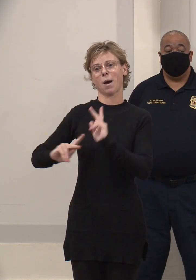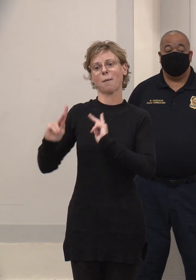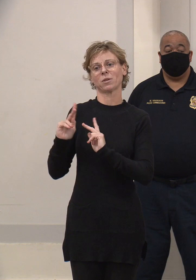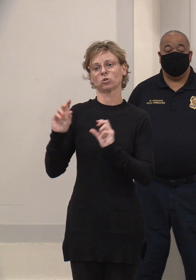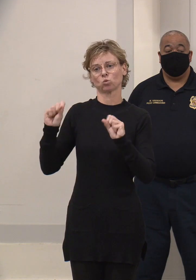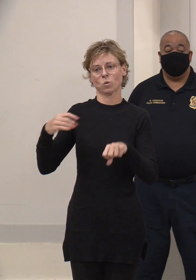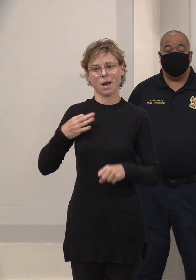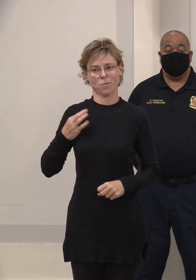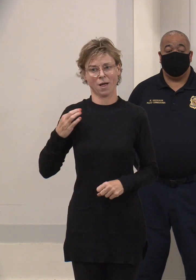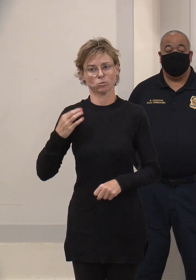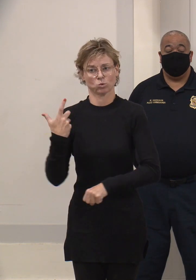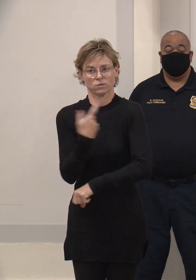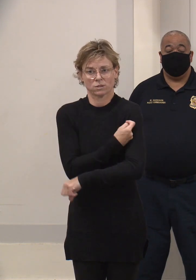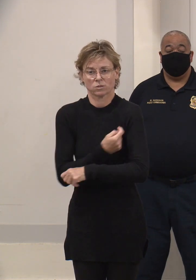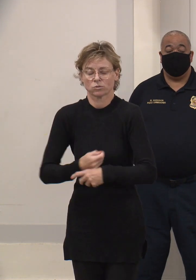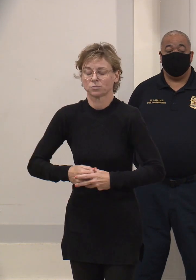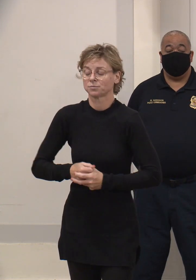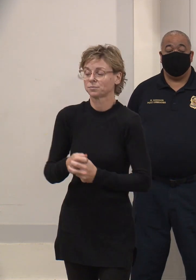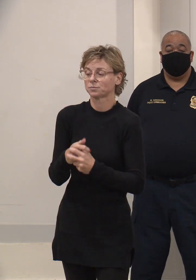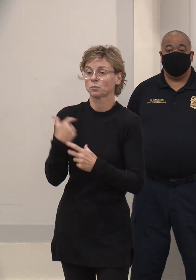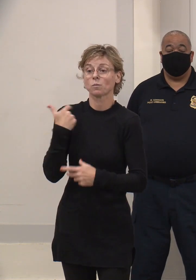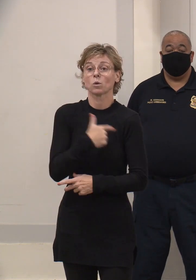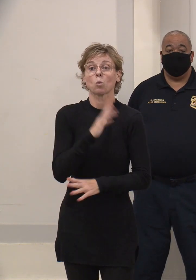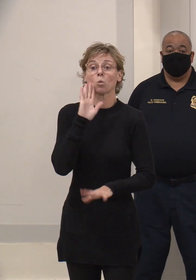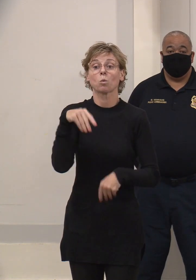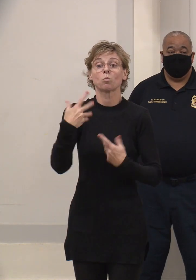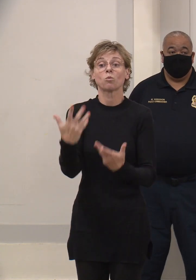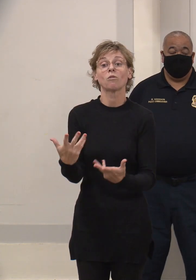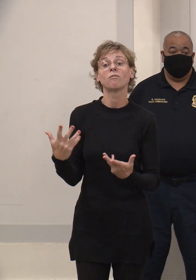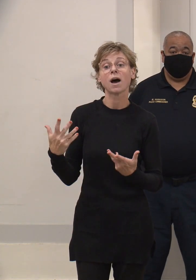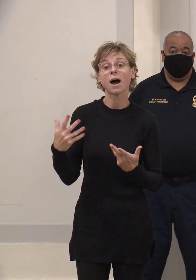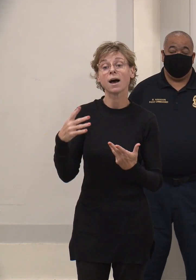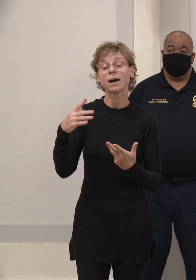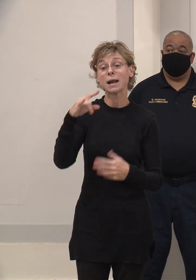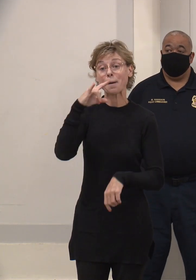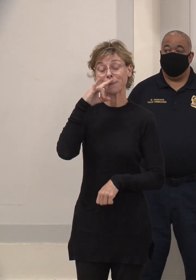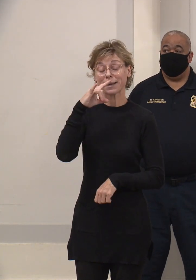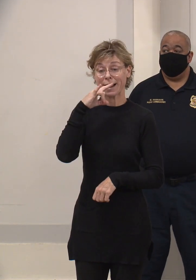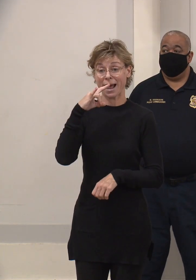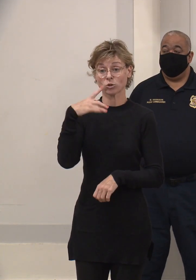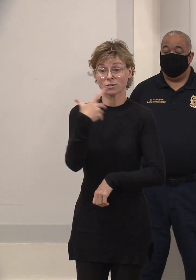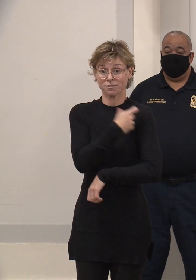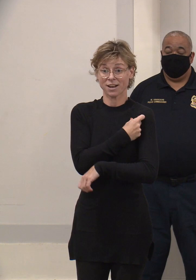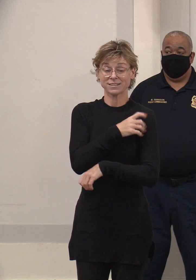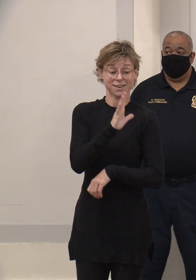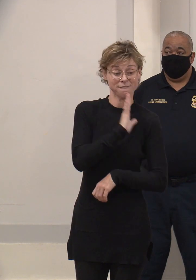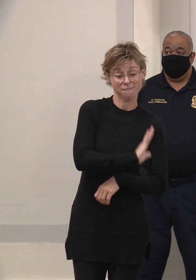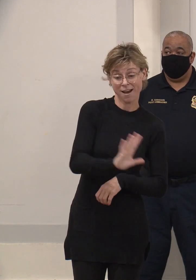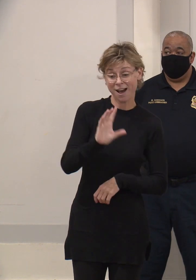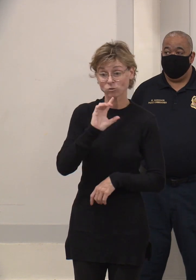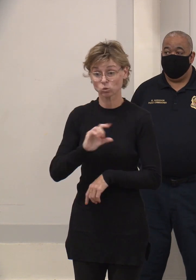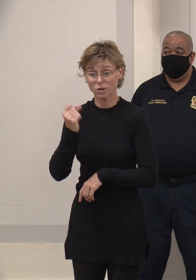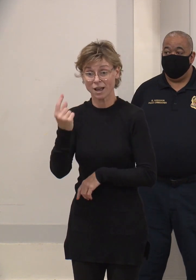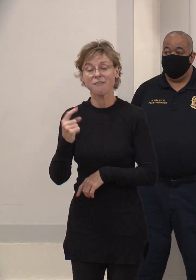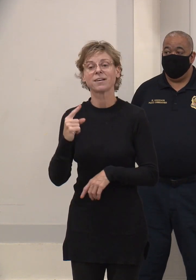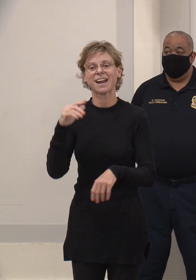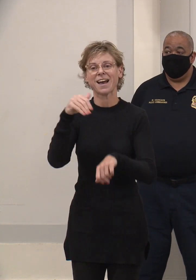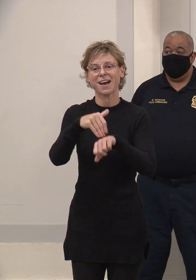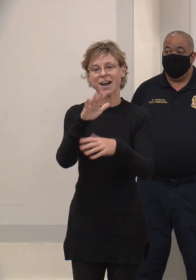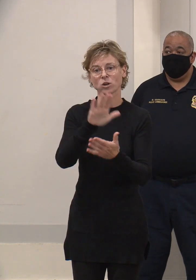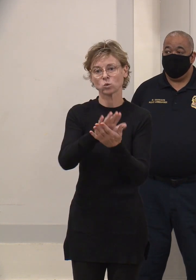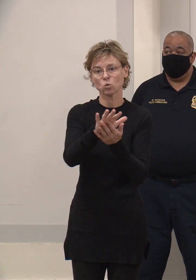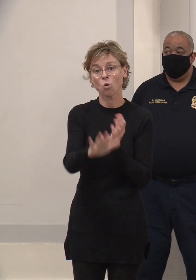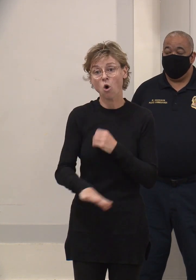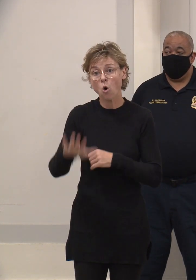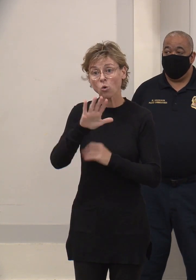As such, we will be providing pediatric vaccines for children 5 to 11 through our school-based vaccination clinics throughout the